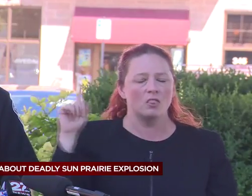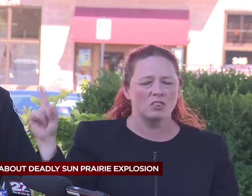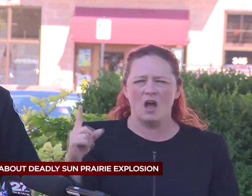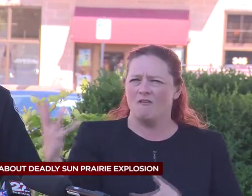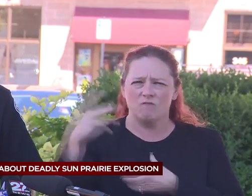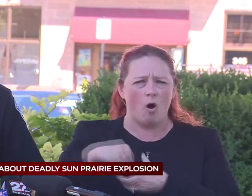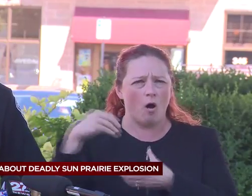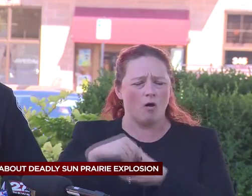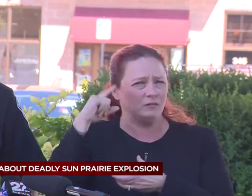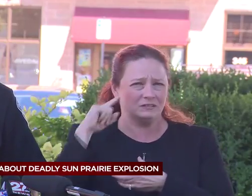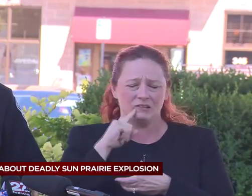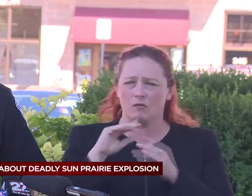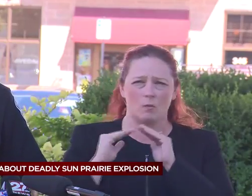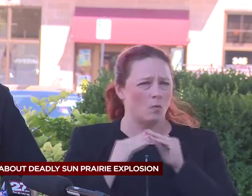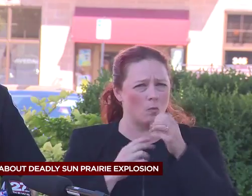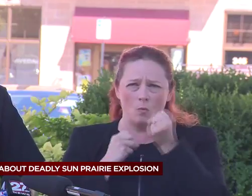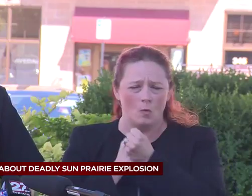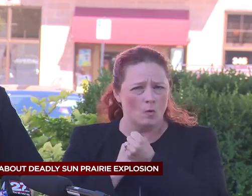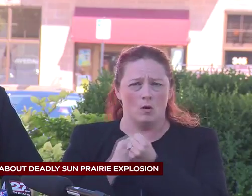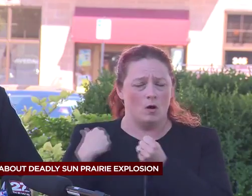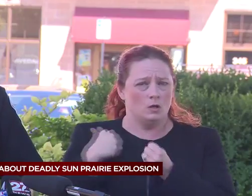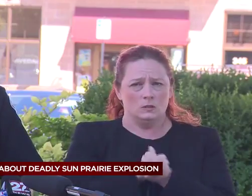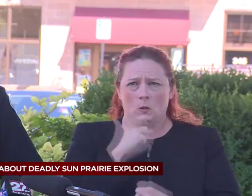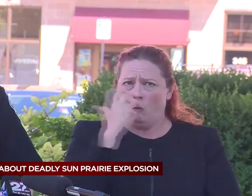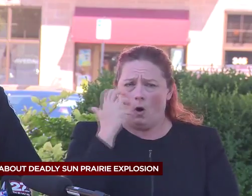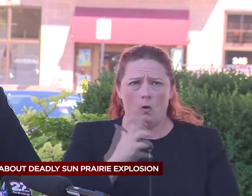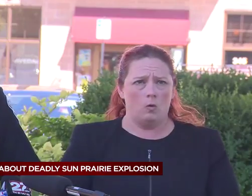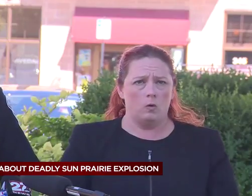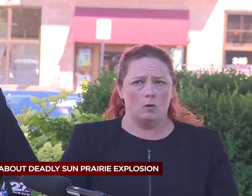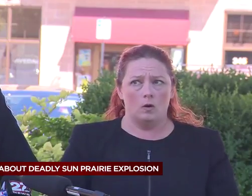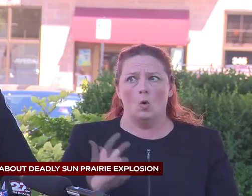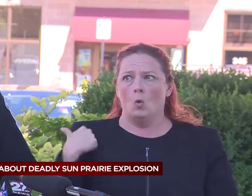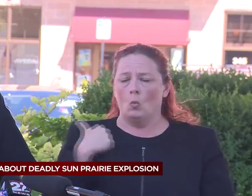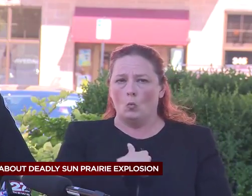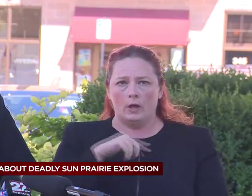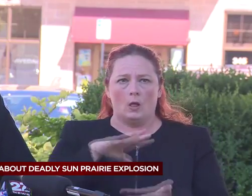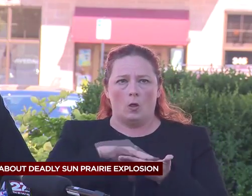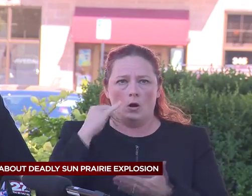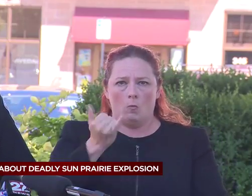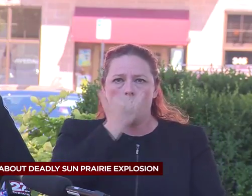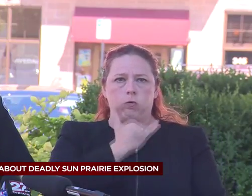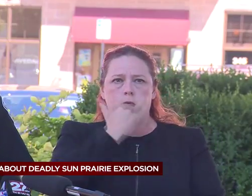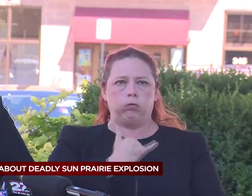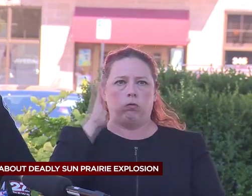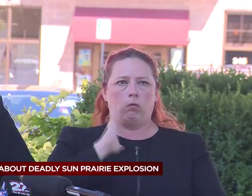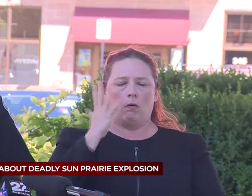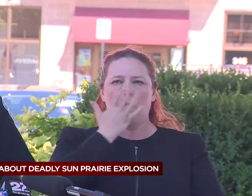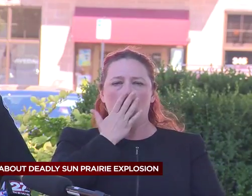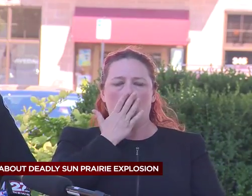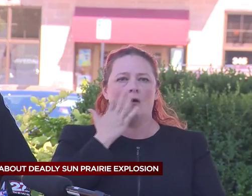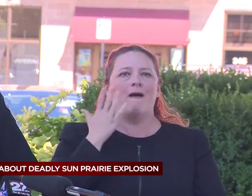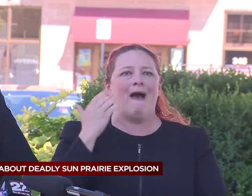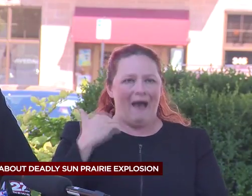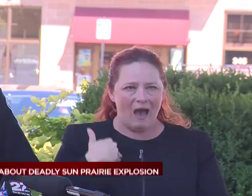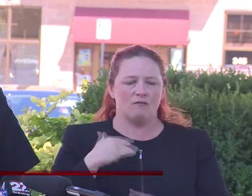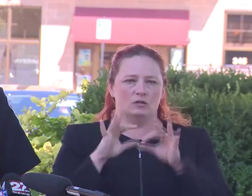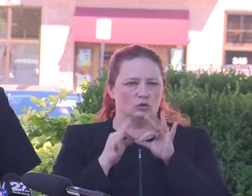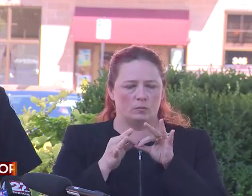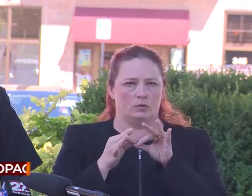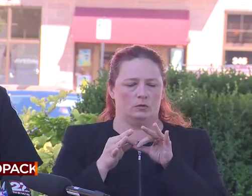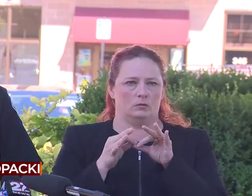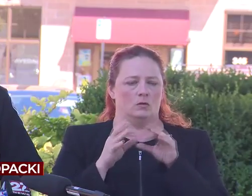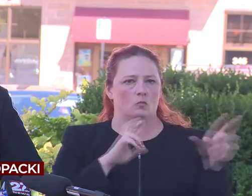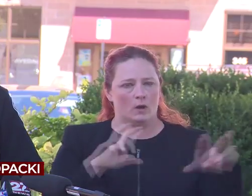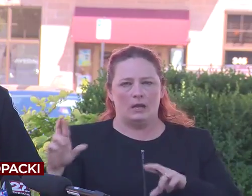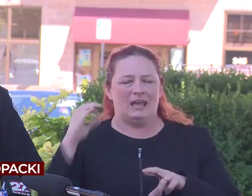deaf community. What we learned through this process is that we need to make sure that deaf interpreter services are available when doing formal